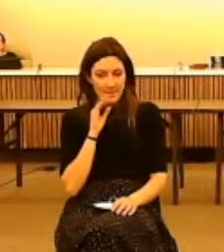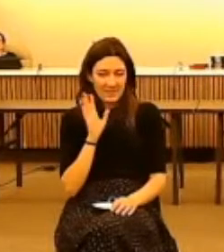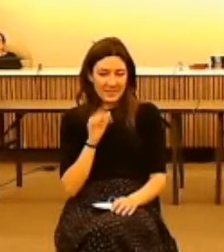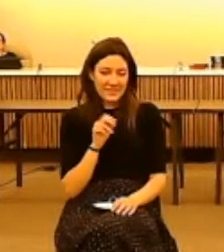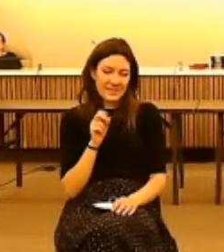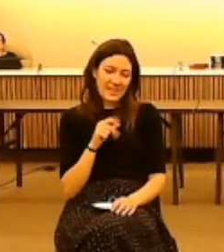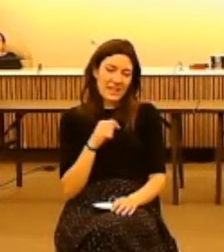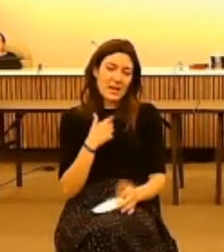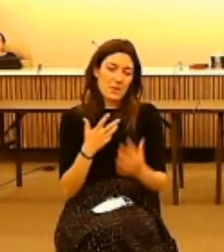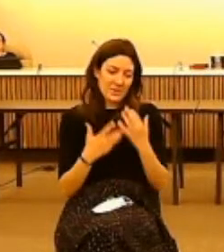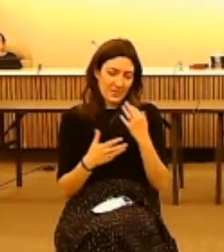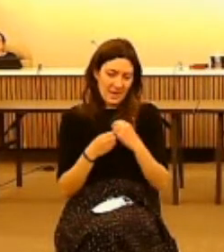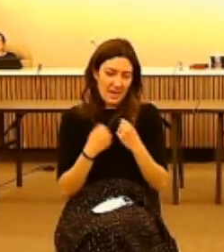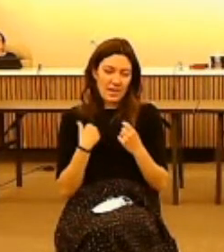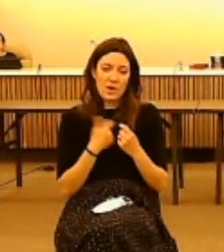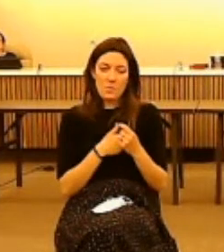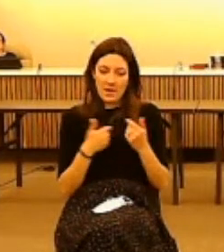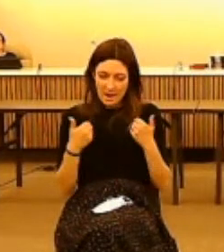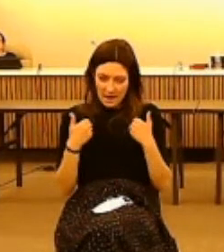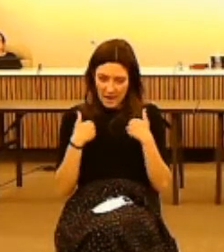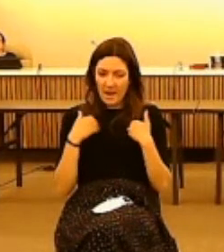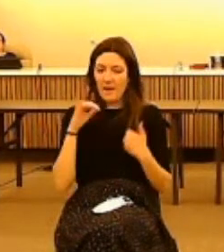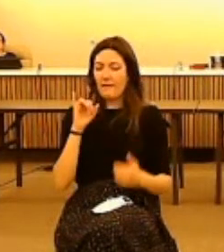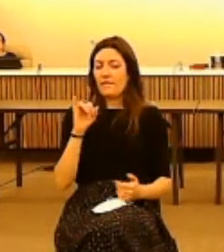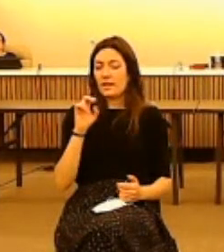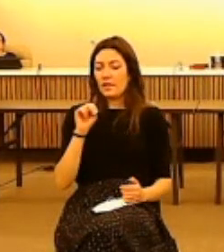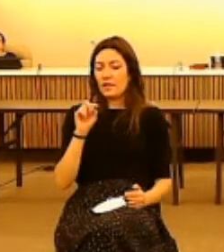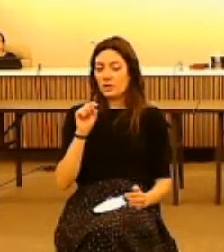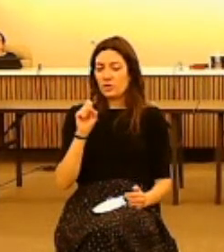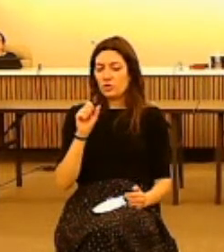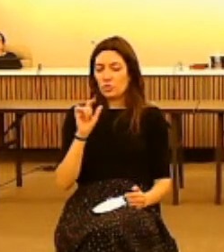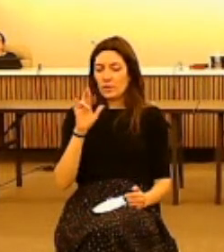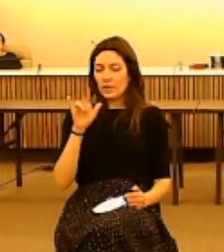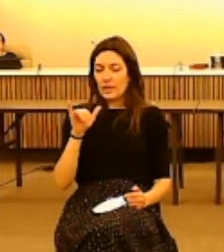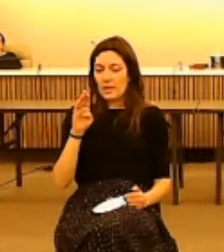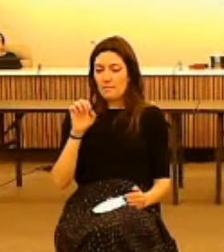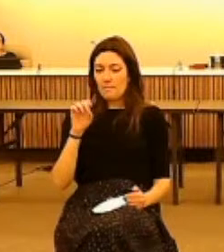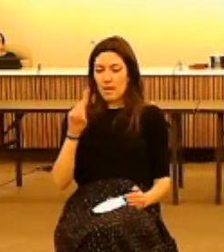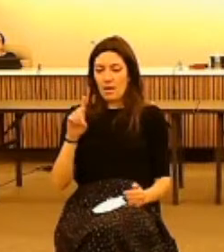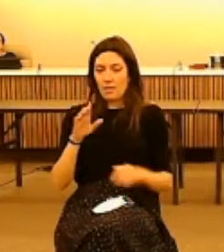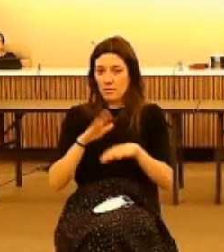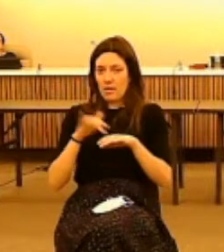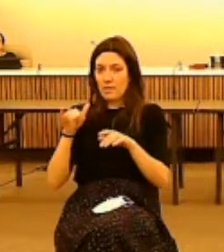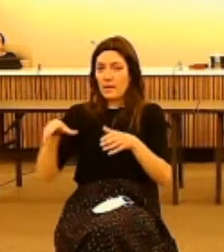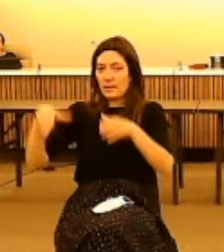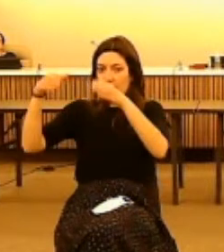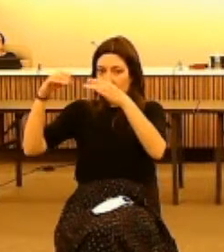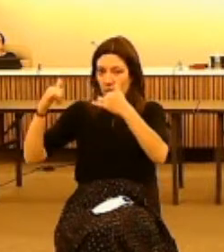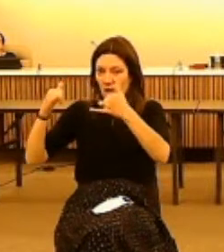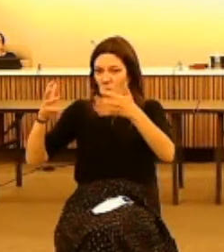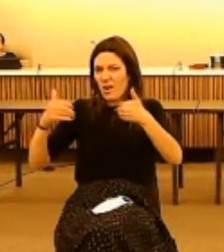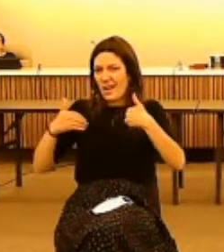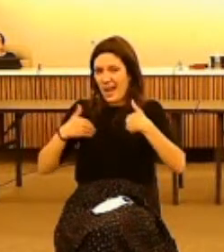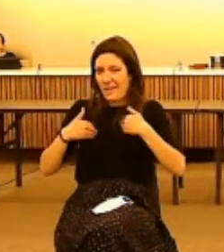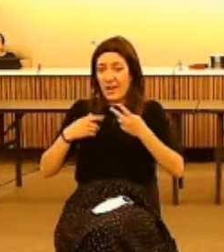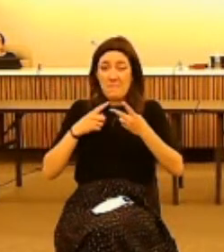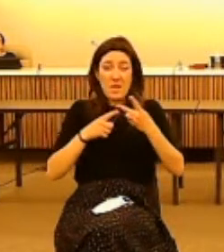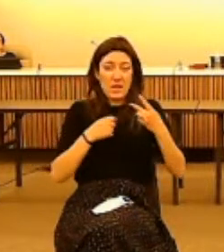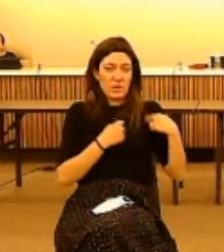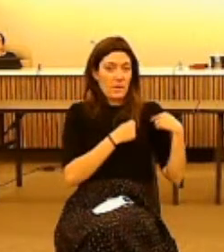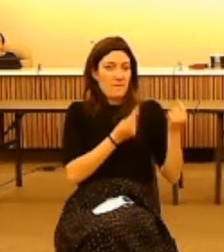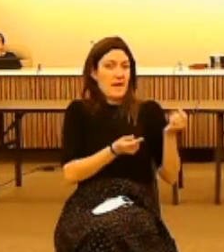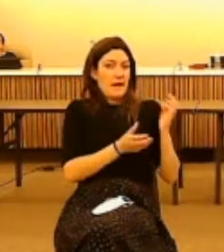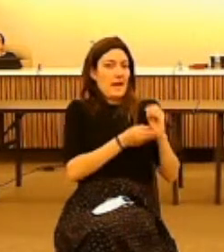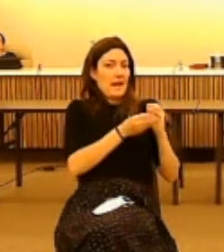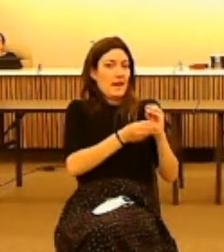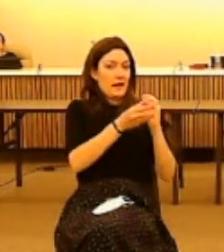in, we do have a surety bond on the tower now, as we own it. And we have also been going back to our records and adding surety bonds to